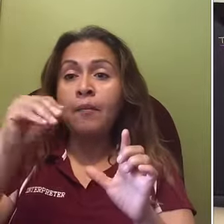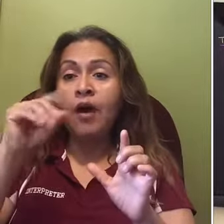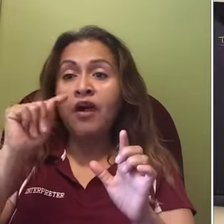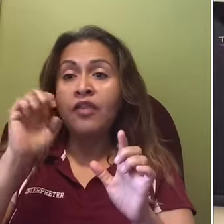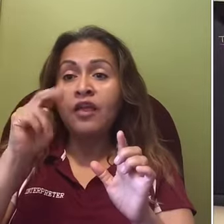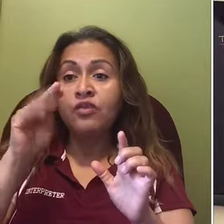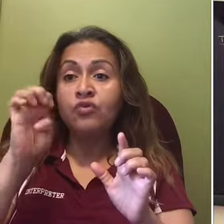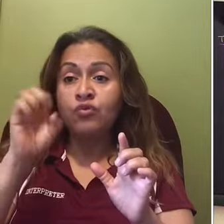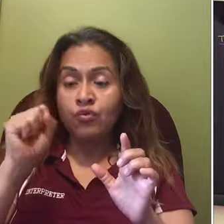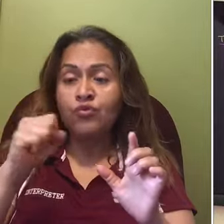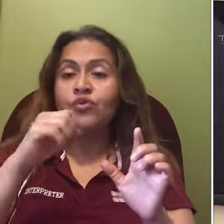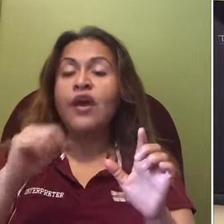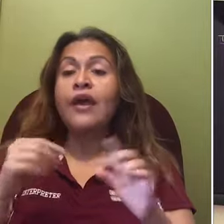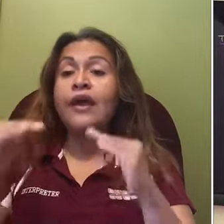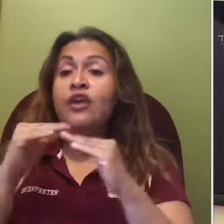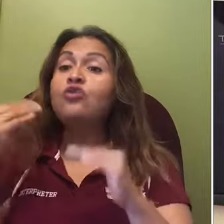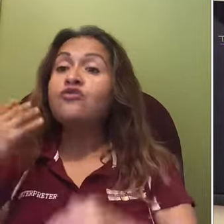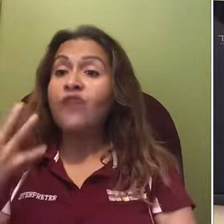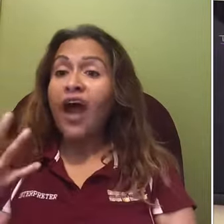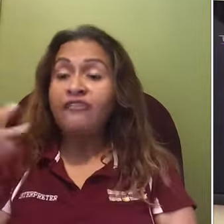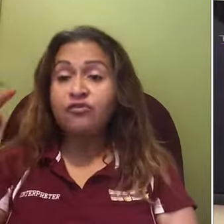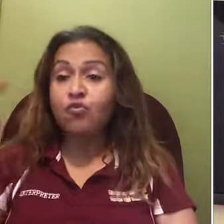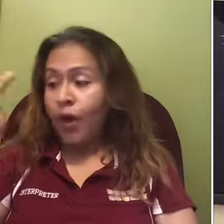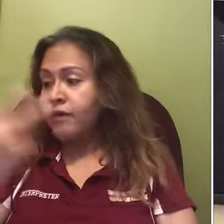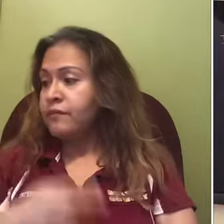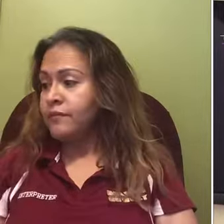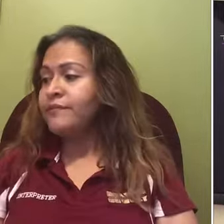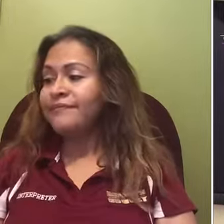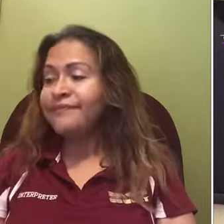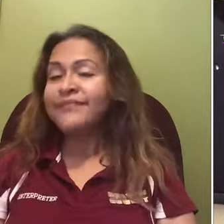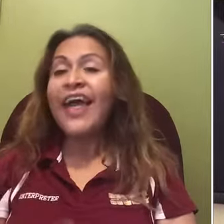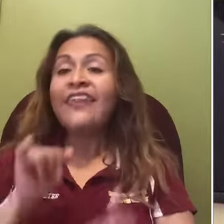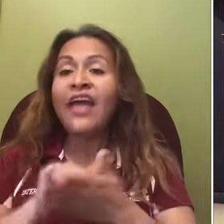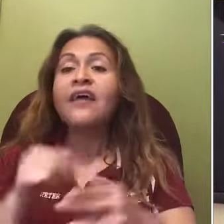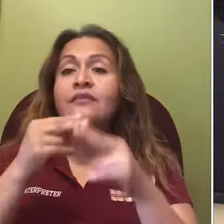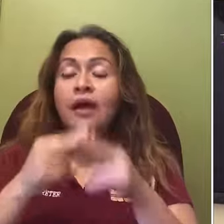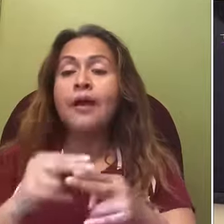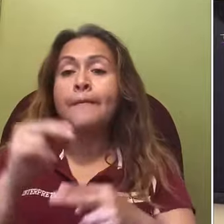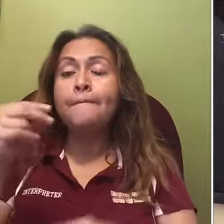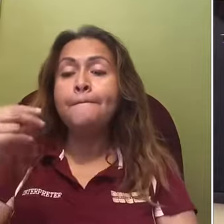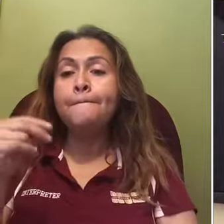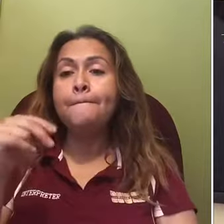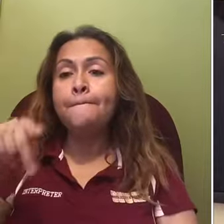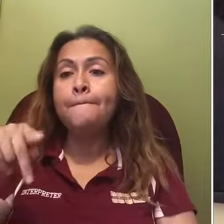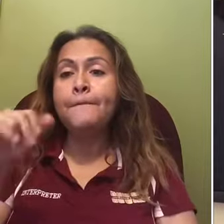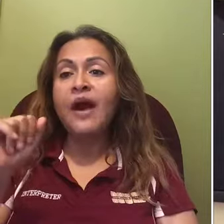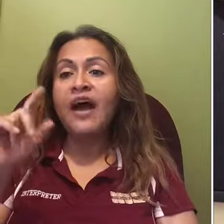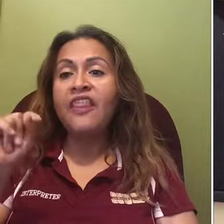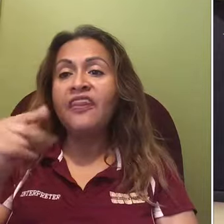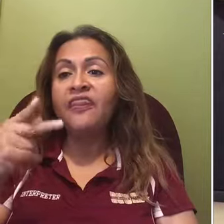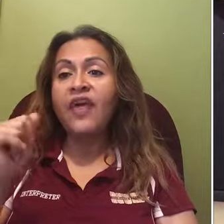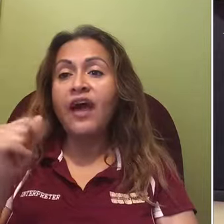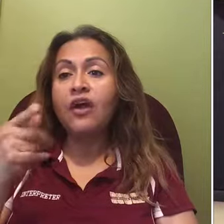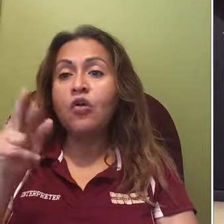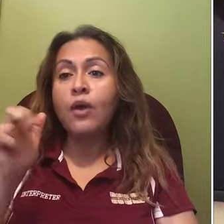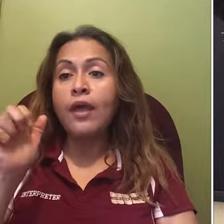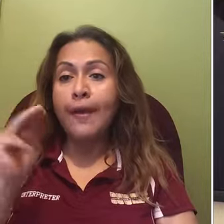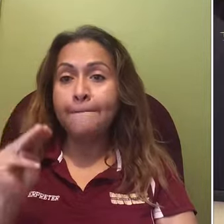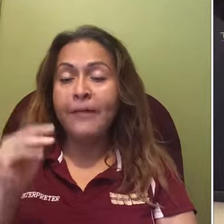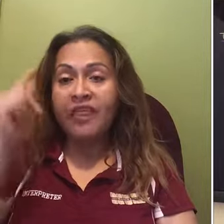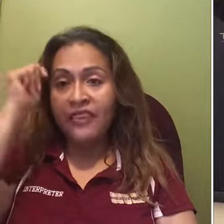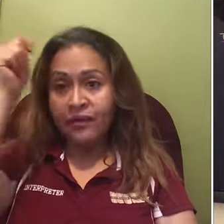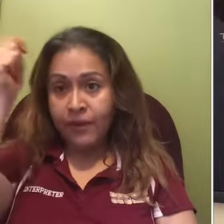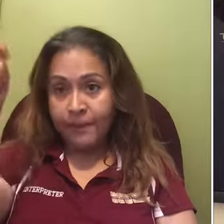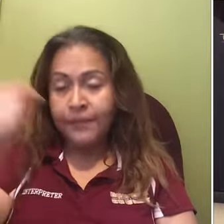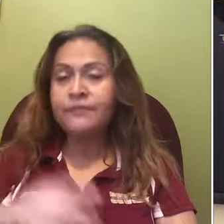can verify that this works out. This satisfies the Pythagorean theorem. Now with that out of the way, let's learn a little bit of trigonometry.